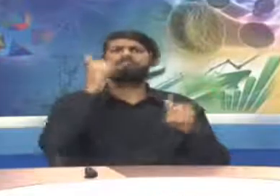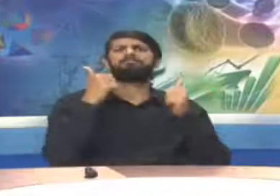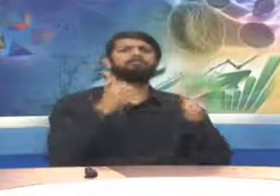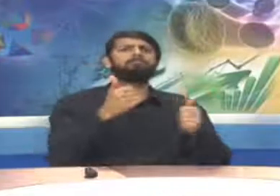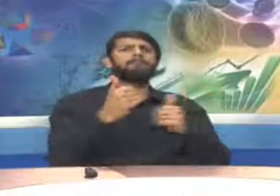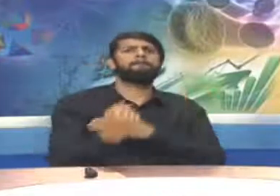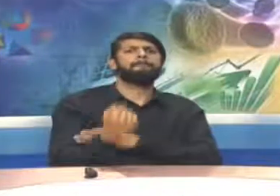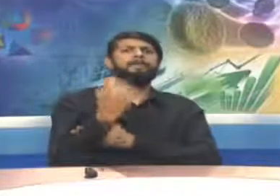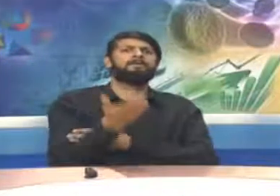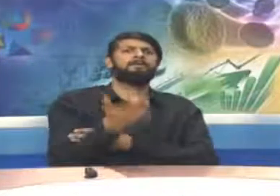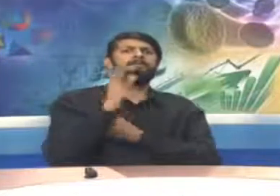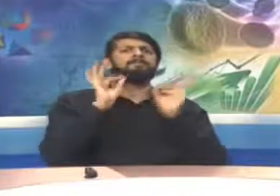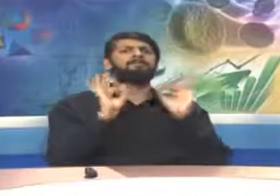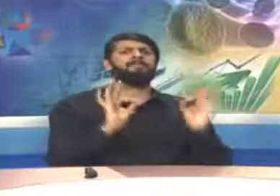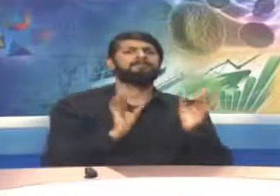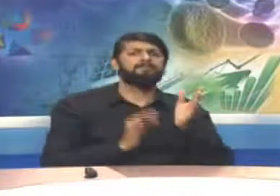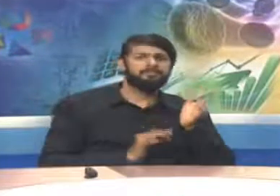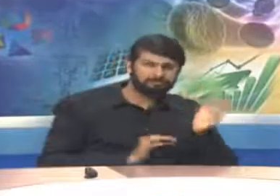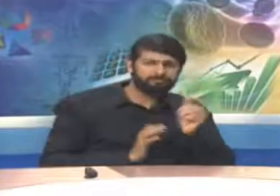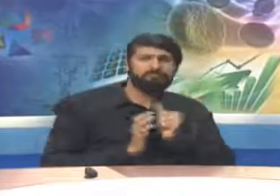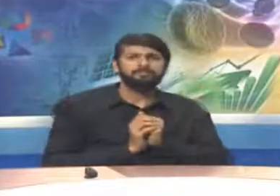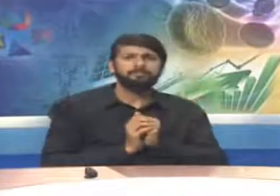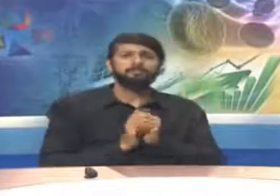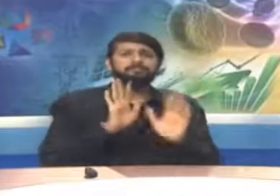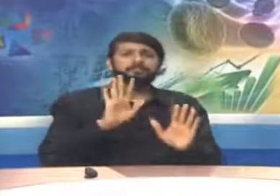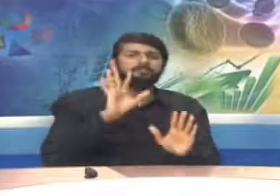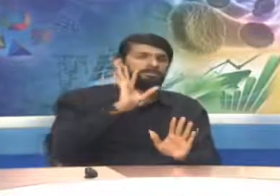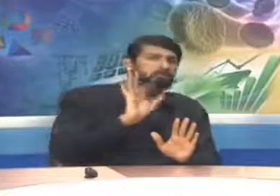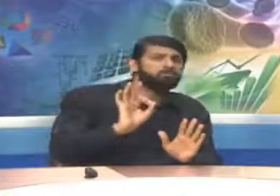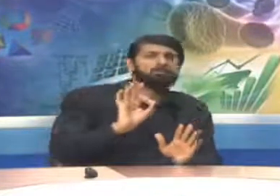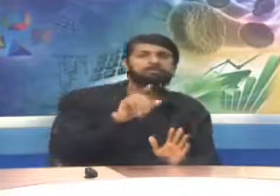He advocated village economy